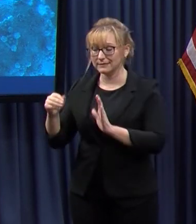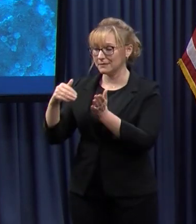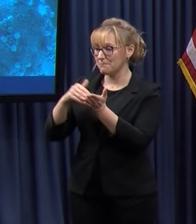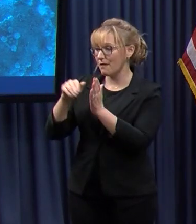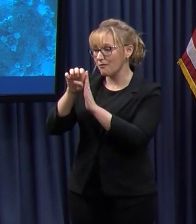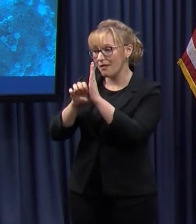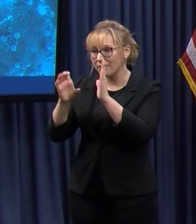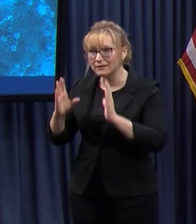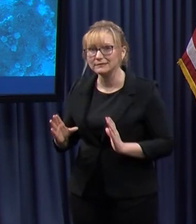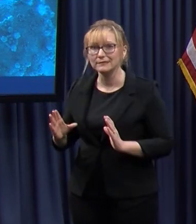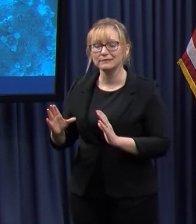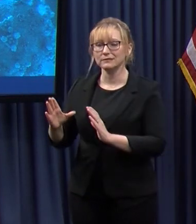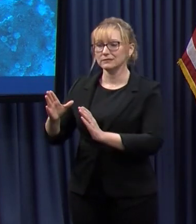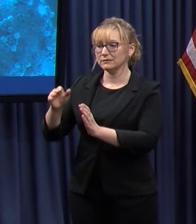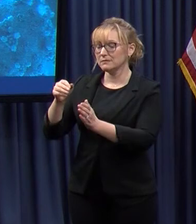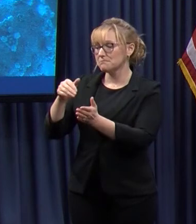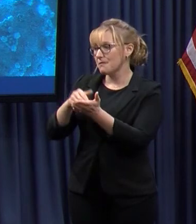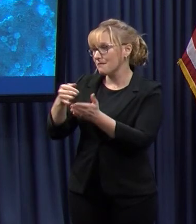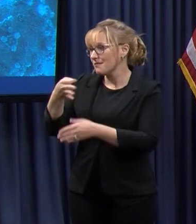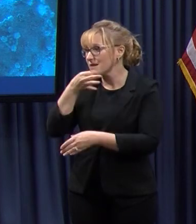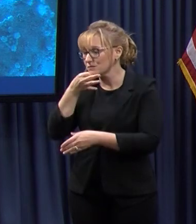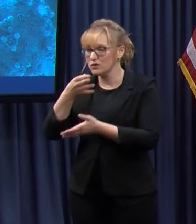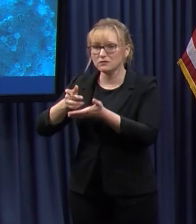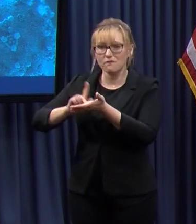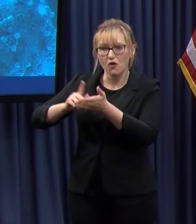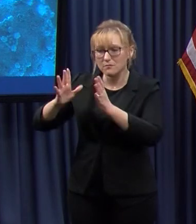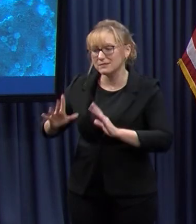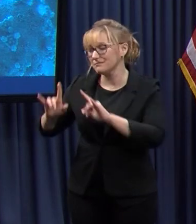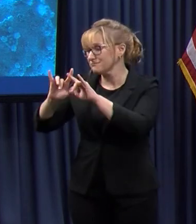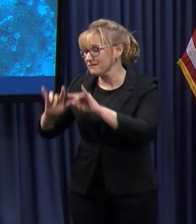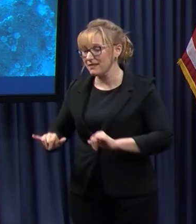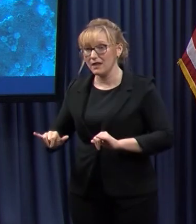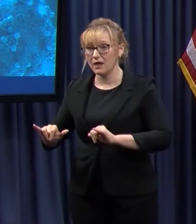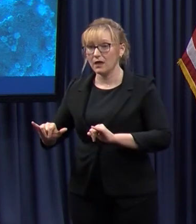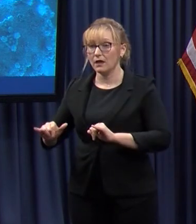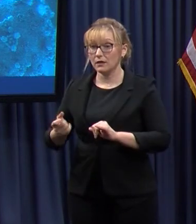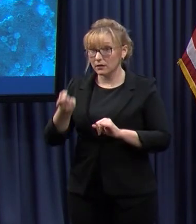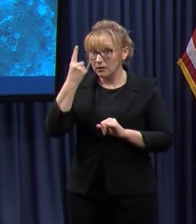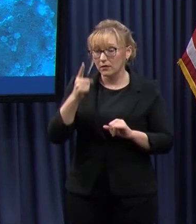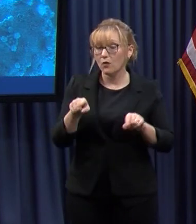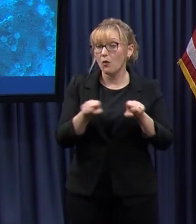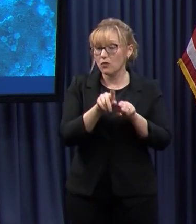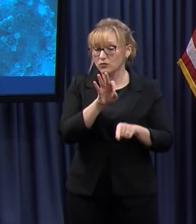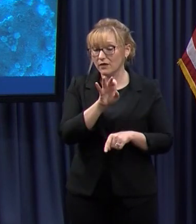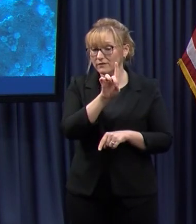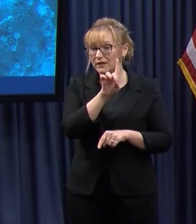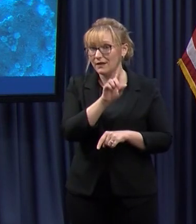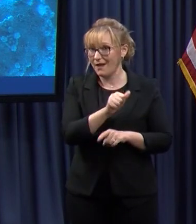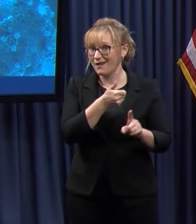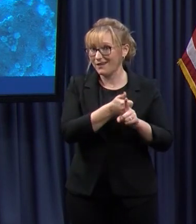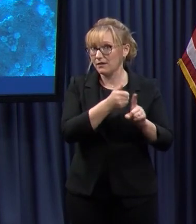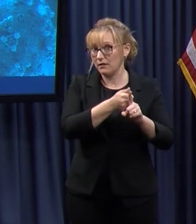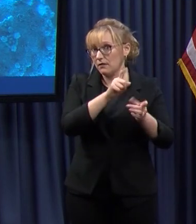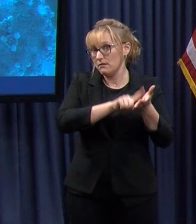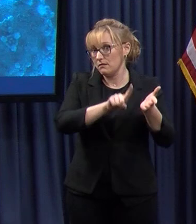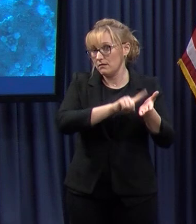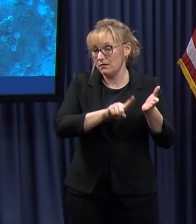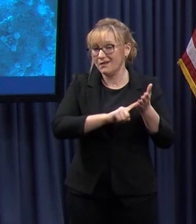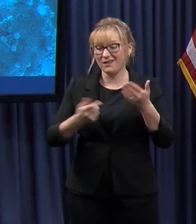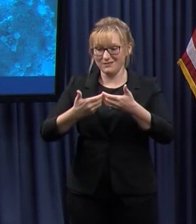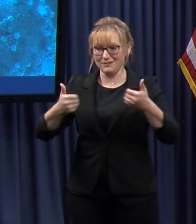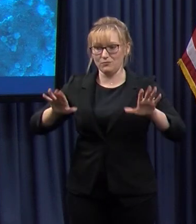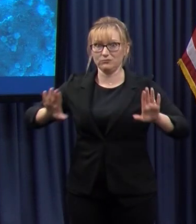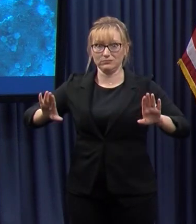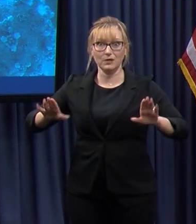medical experts, pharmacists, and others, and is separate from the review that the FDA is conducting.